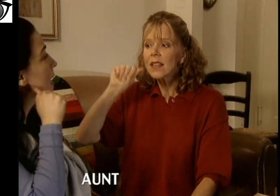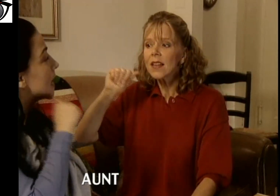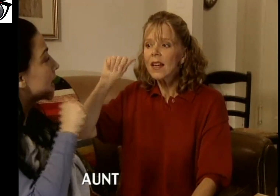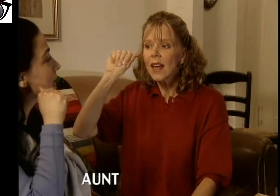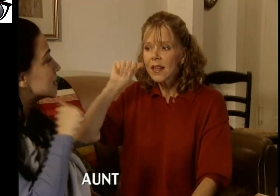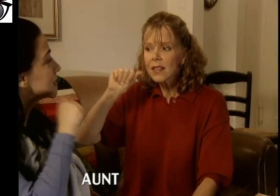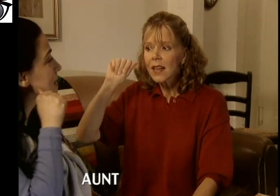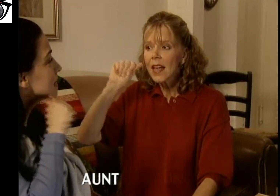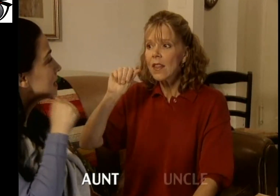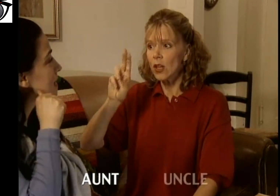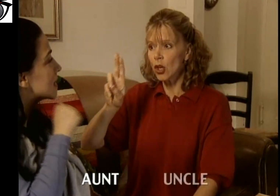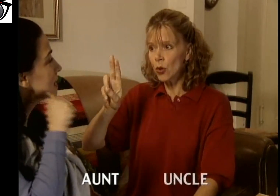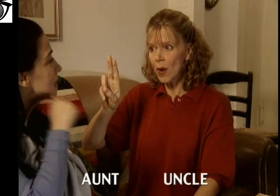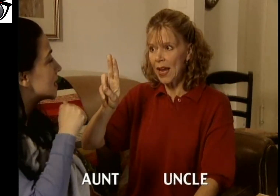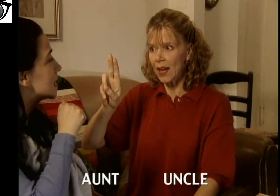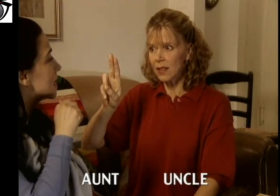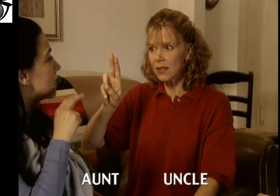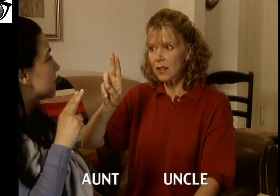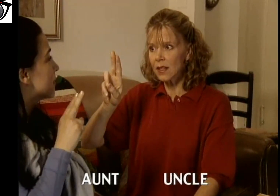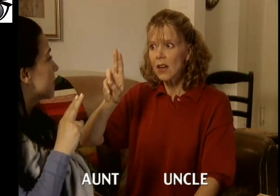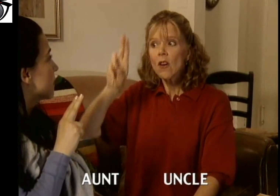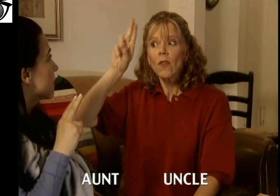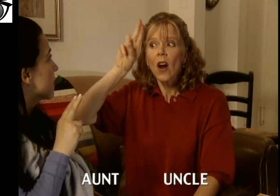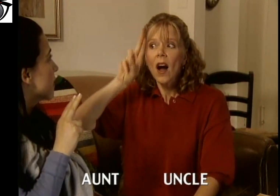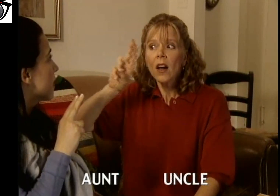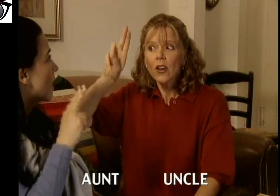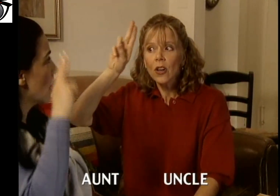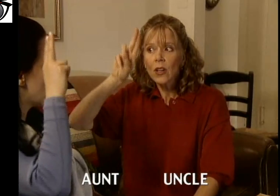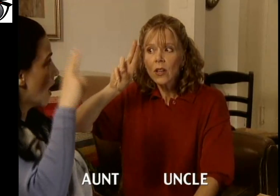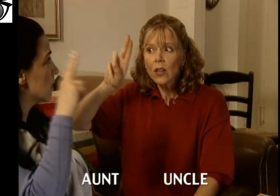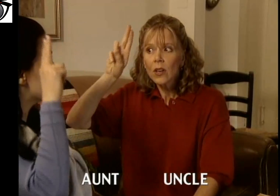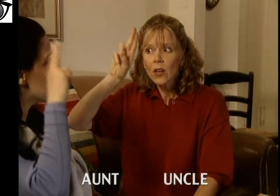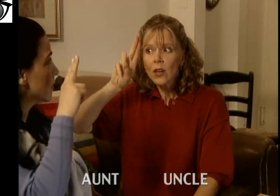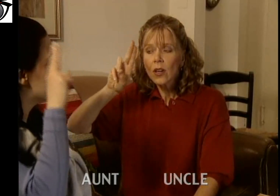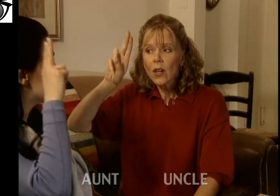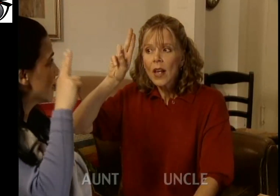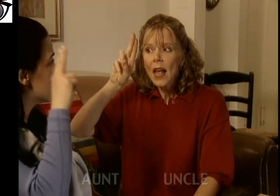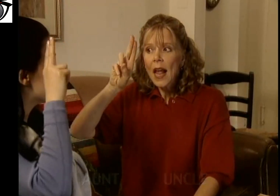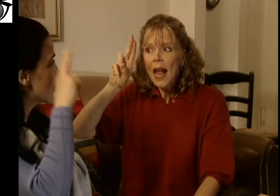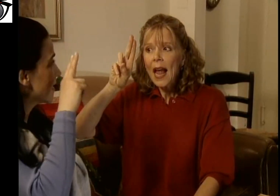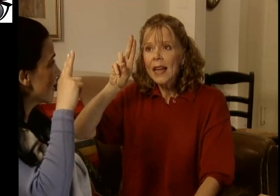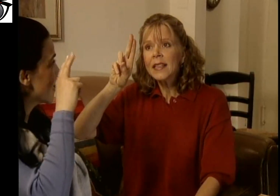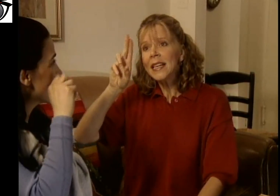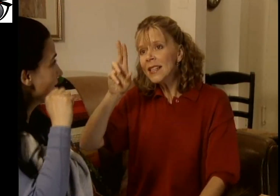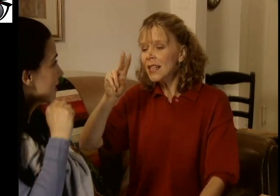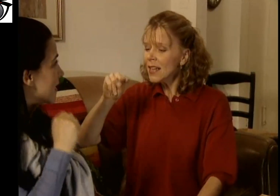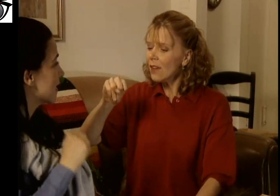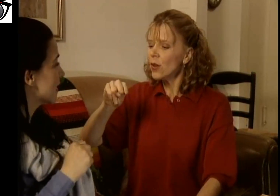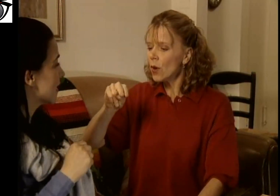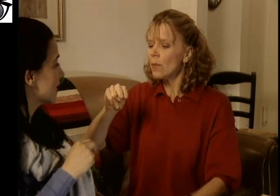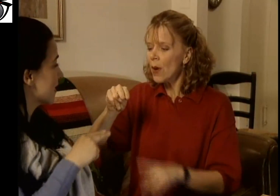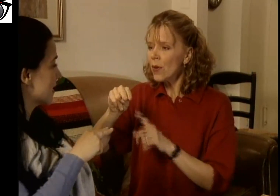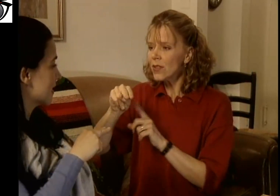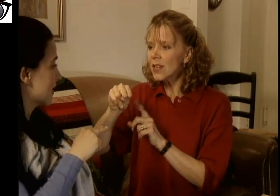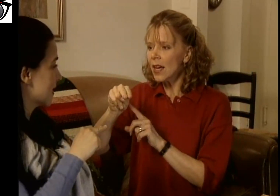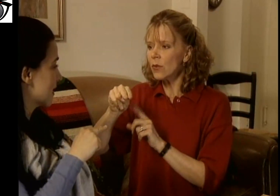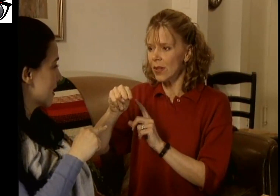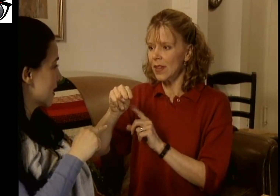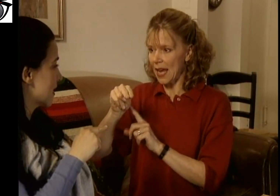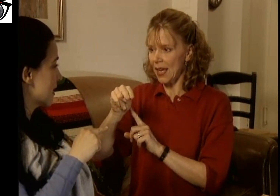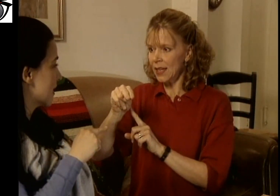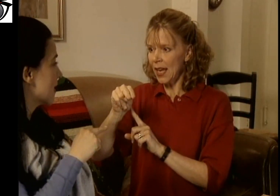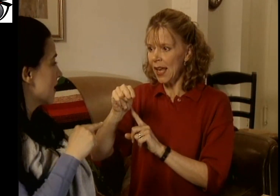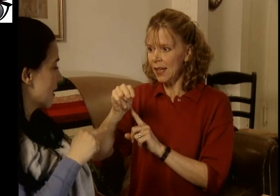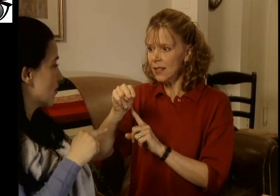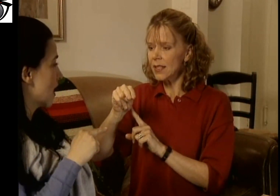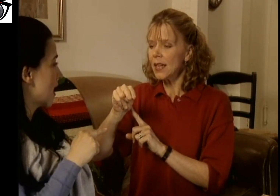aunt, And the U hand for uncle, uncle. and niece and nephew are both done